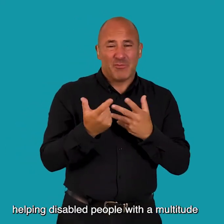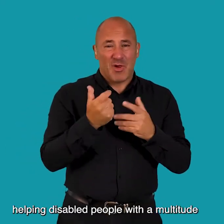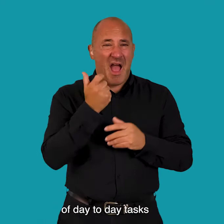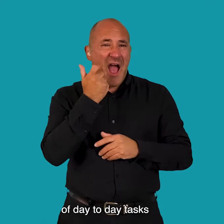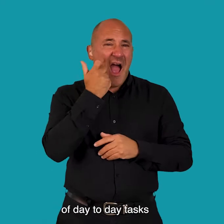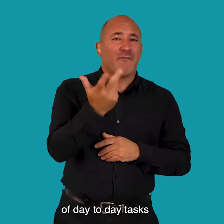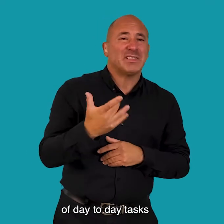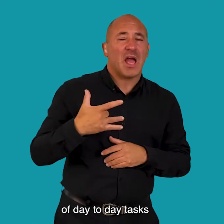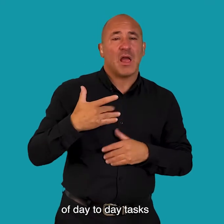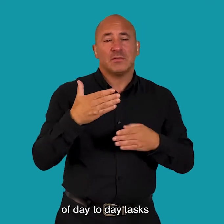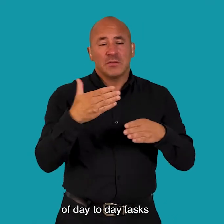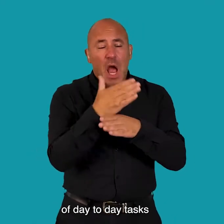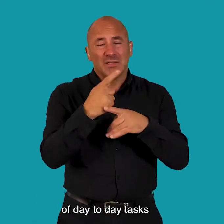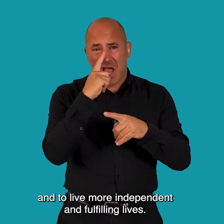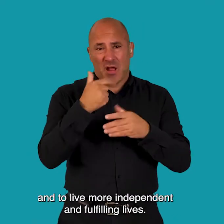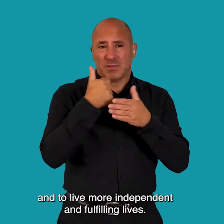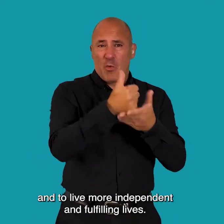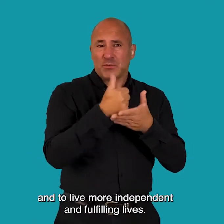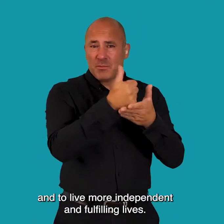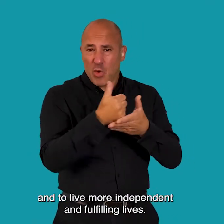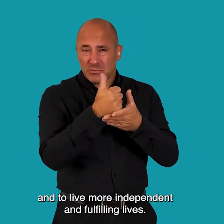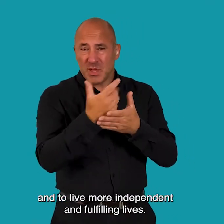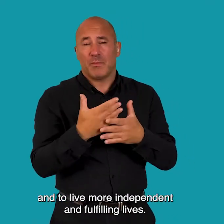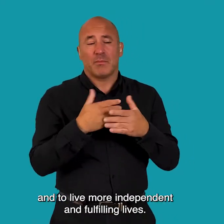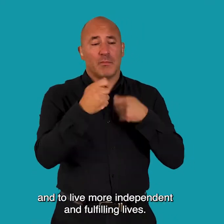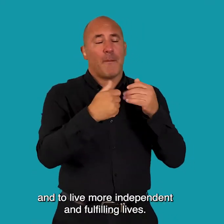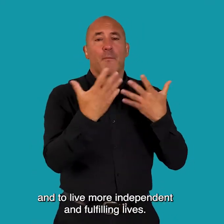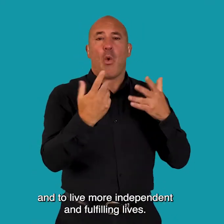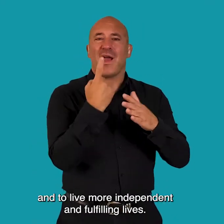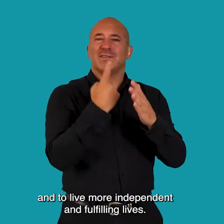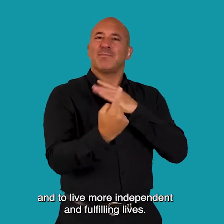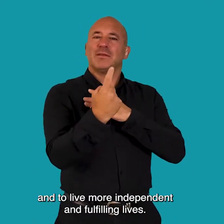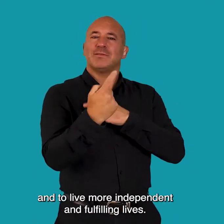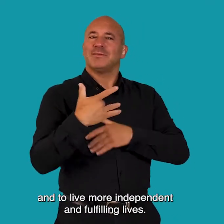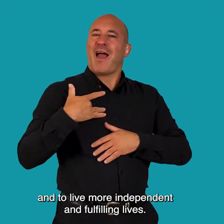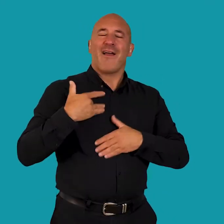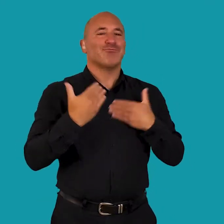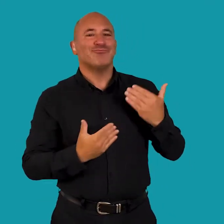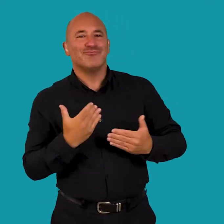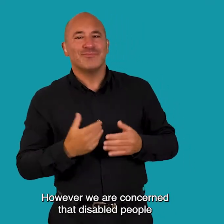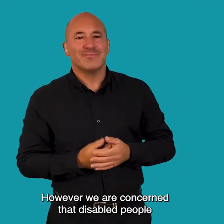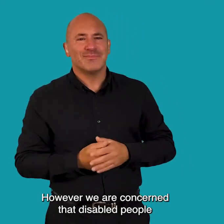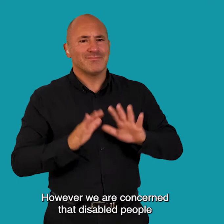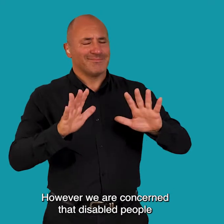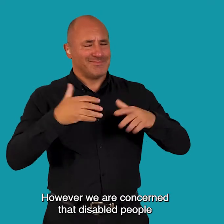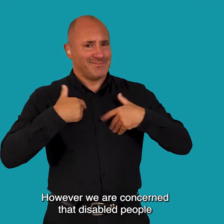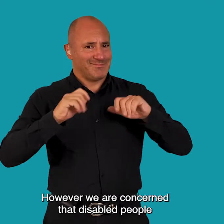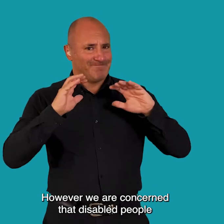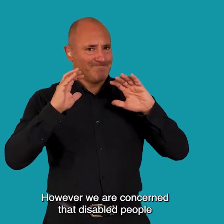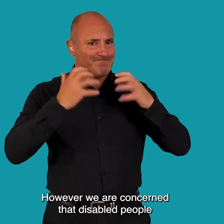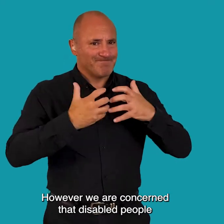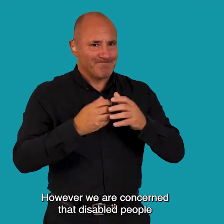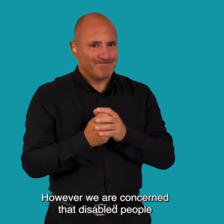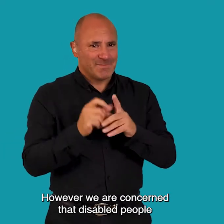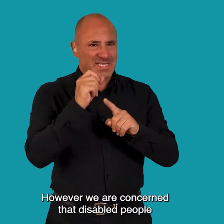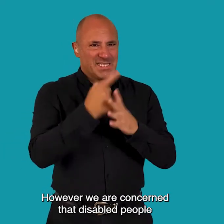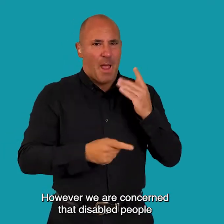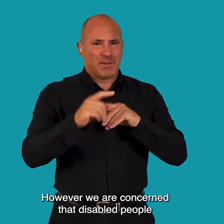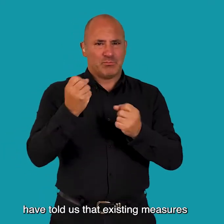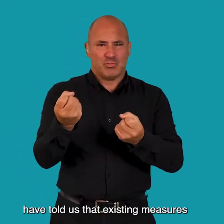of day-to-day tasks and to live more independent and fulfilling lives. However, we are concerned that disabled people have told